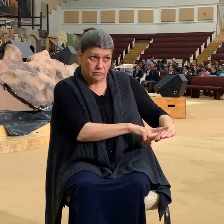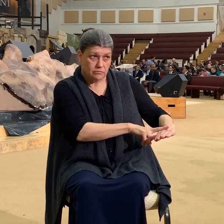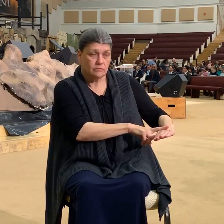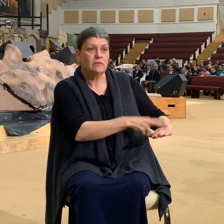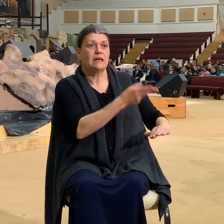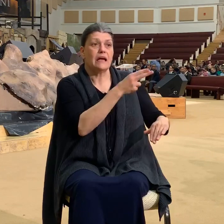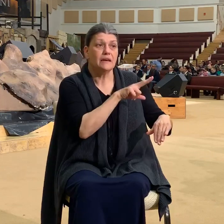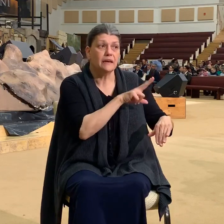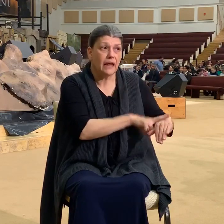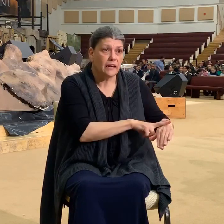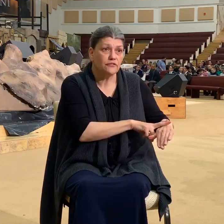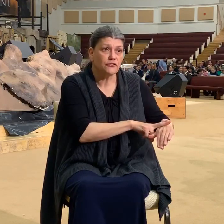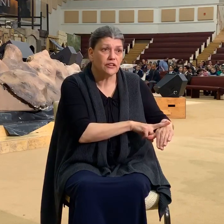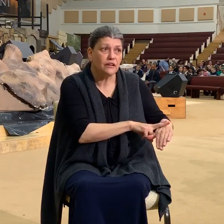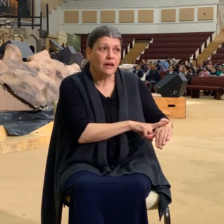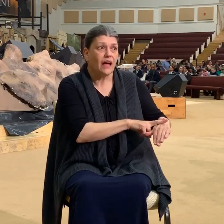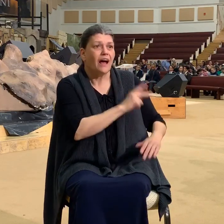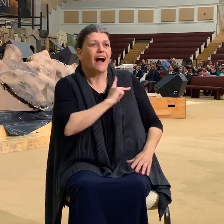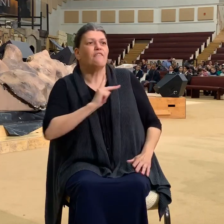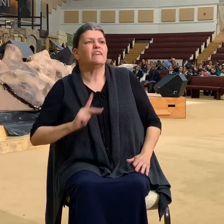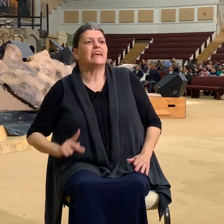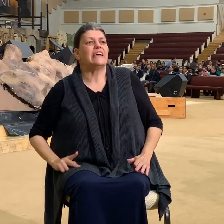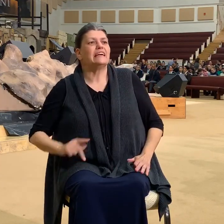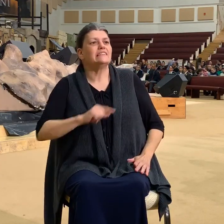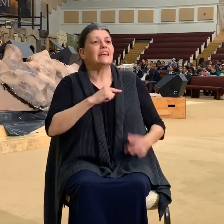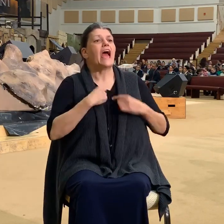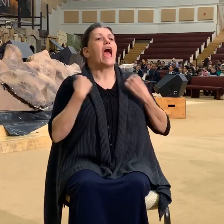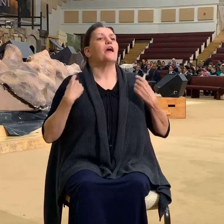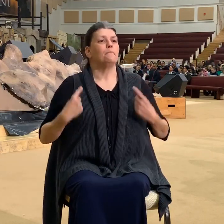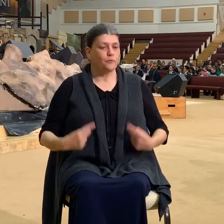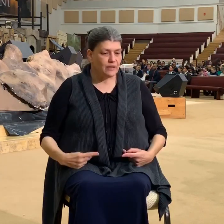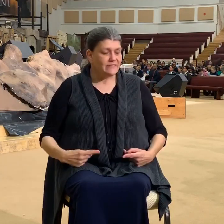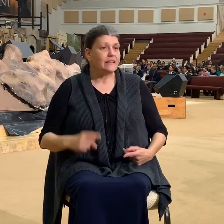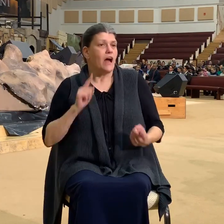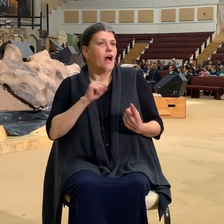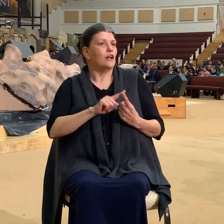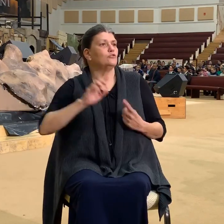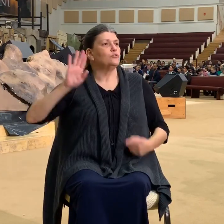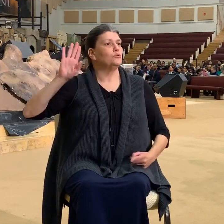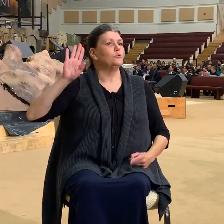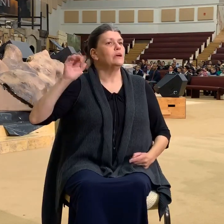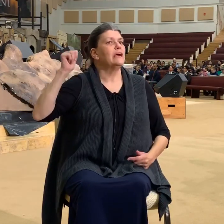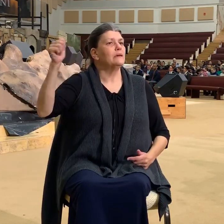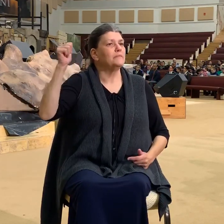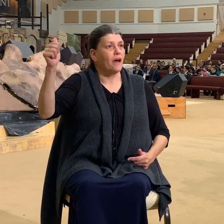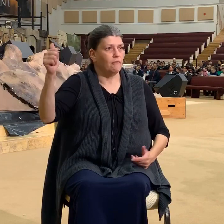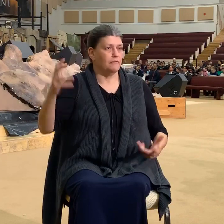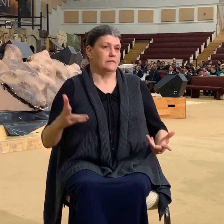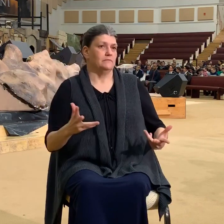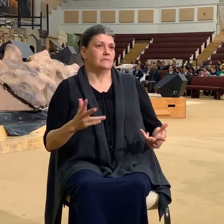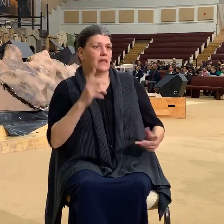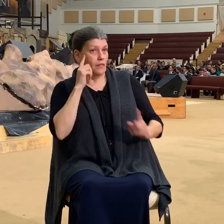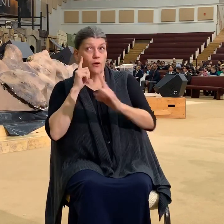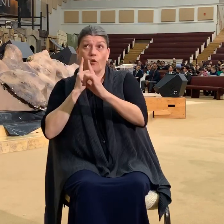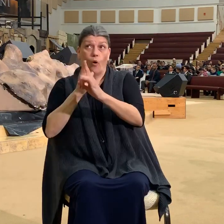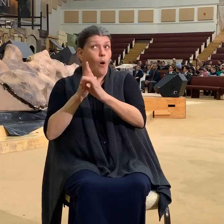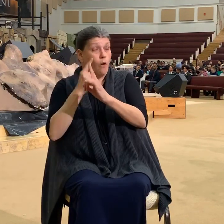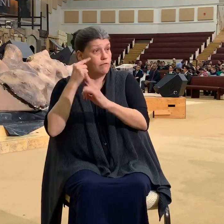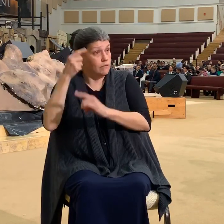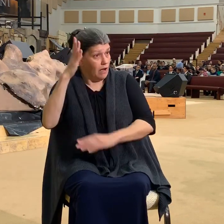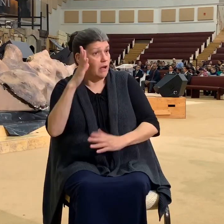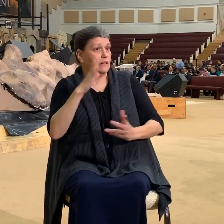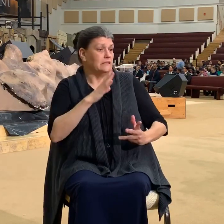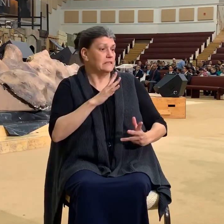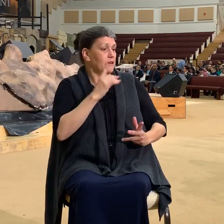A nation of kings and priests unto himself. His intent was for the nation of